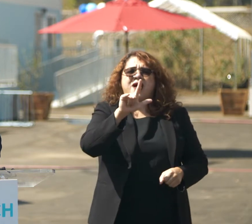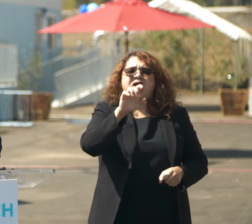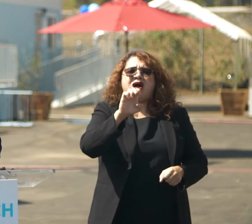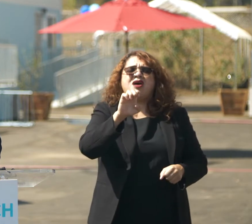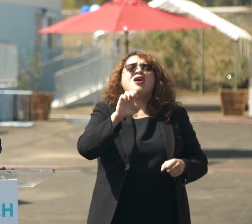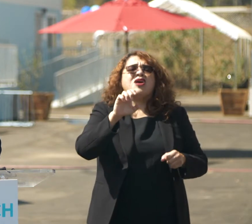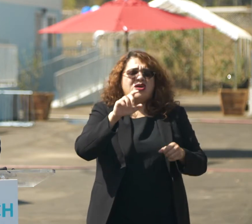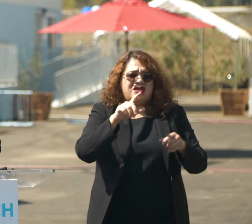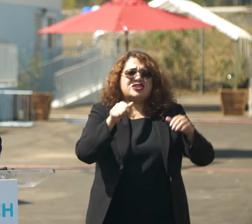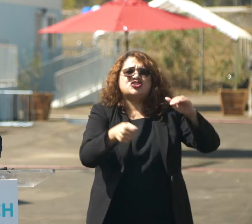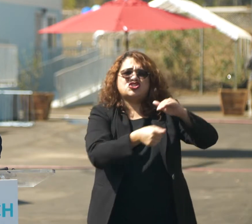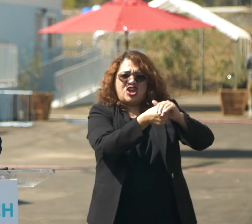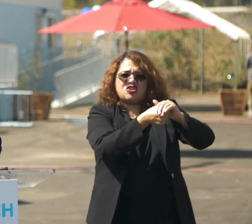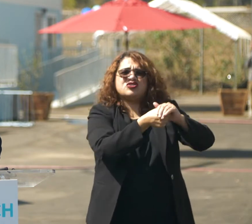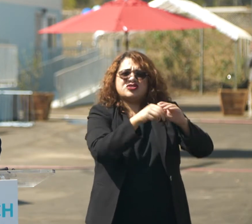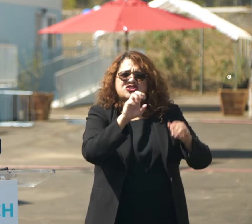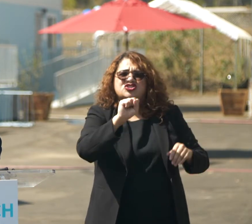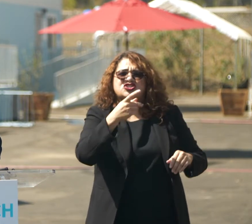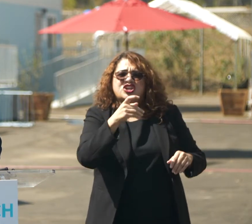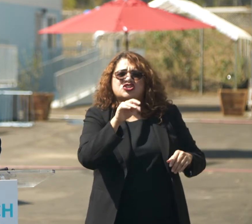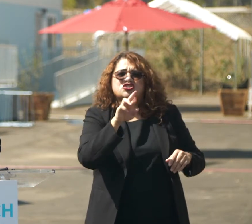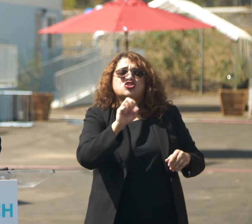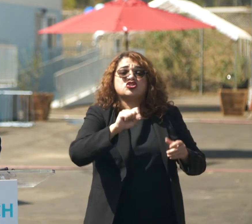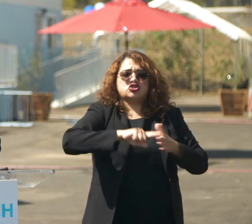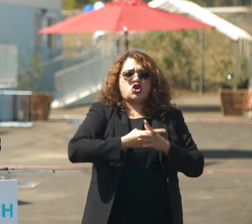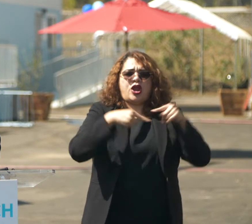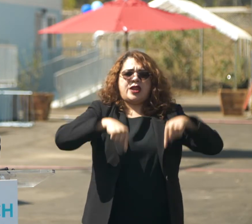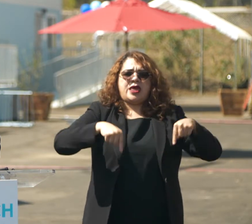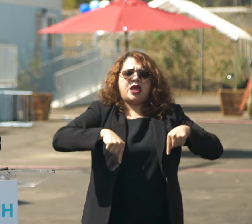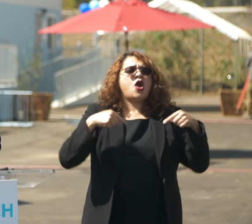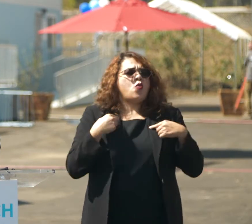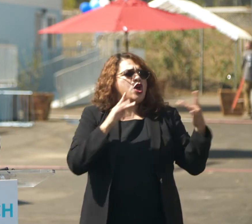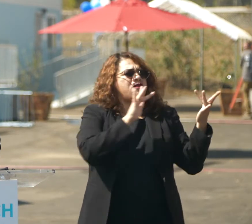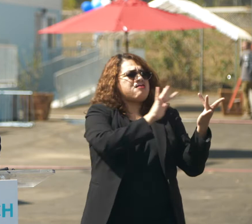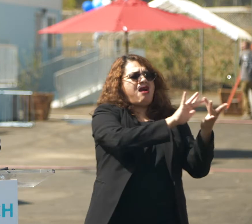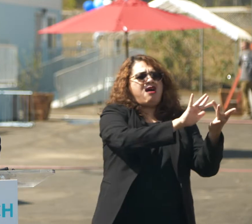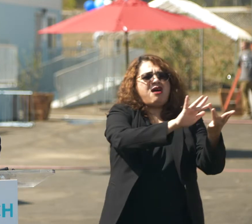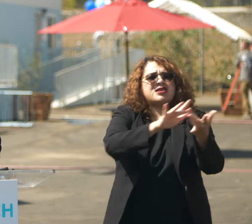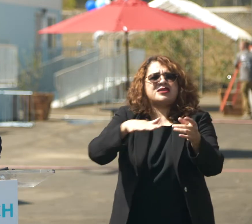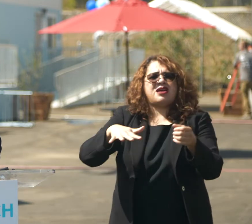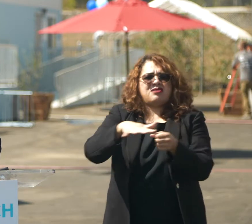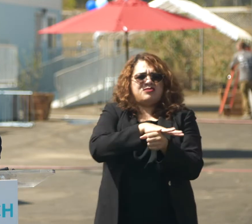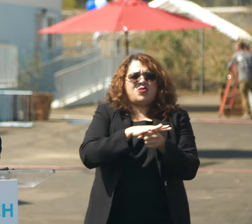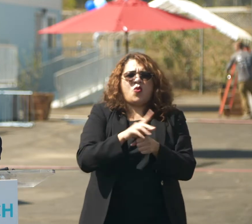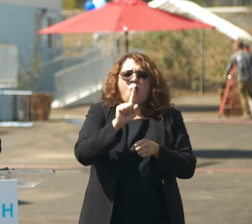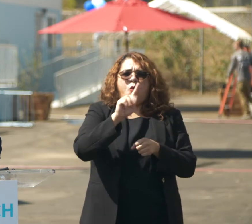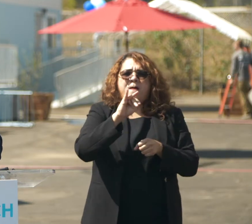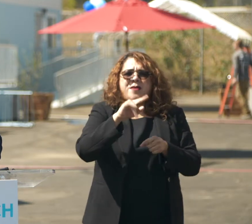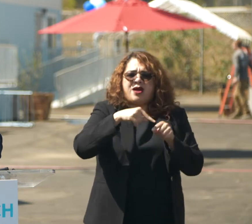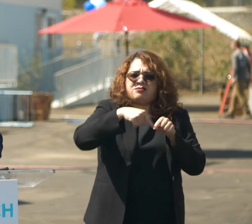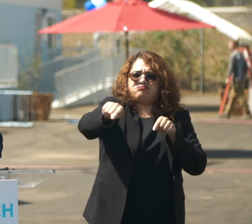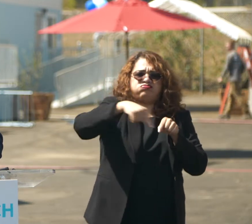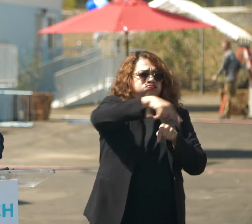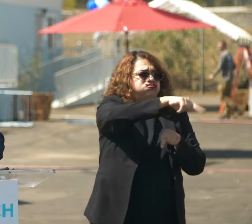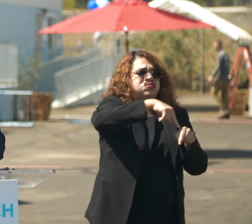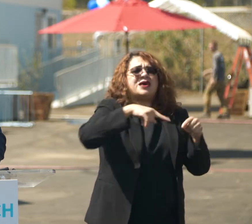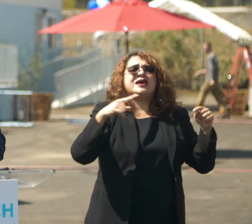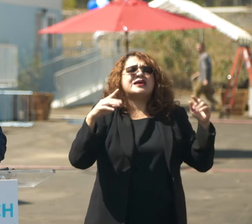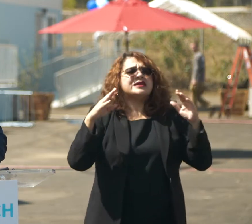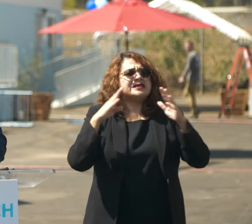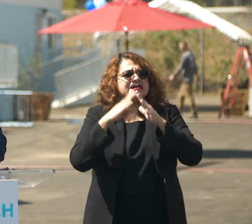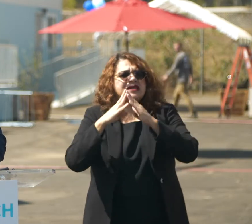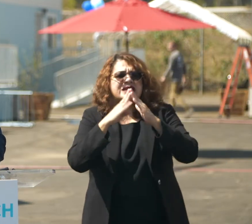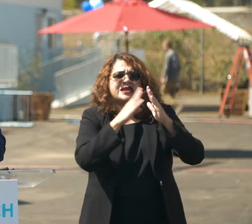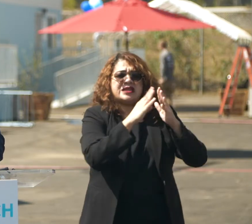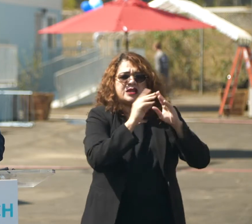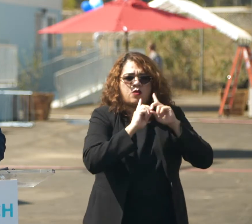shelters within the city, and that initiative starts right here in our North Long Beach community. It brings together different city departments to coordinate